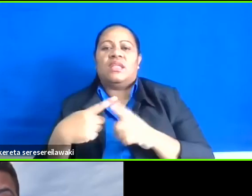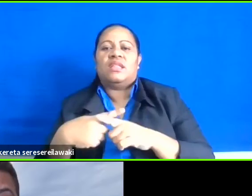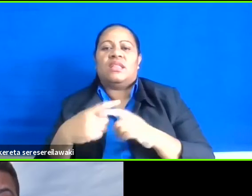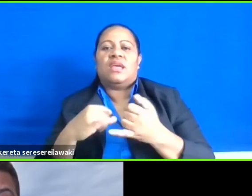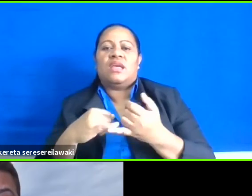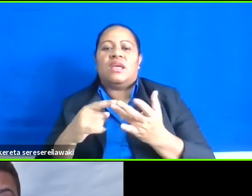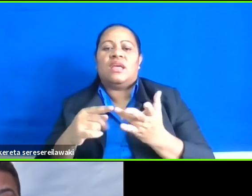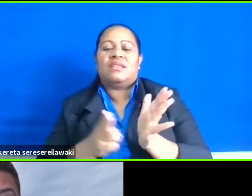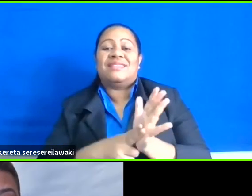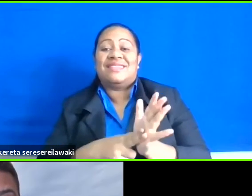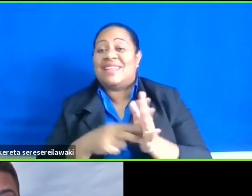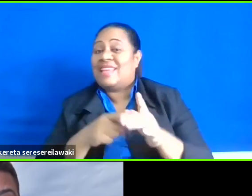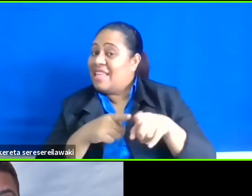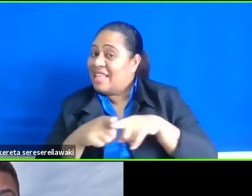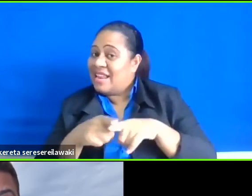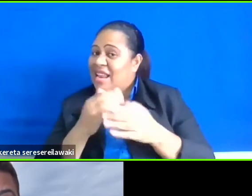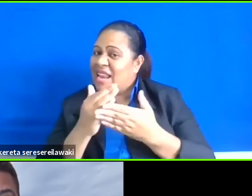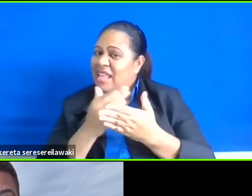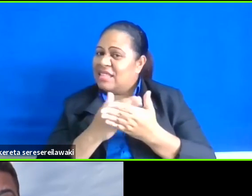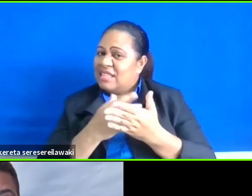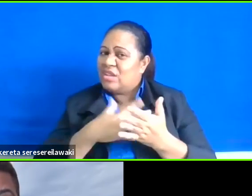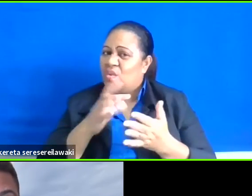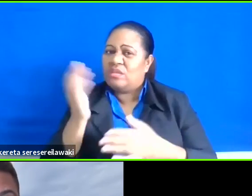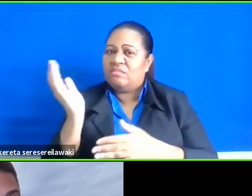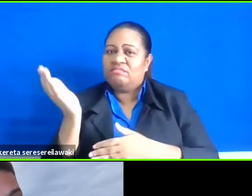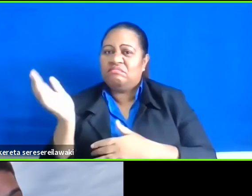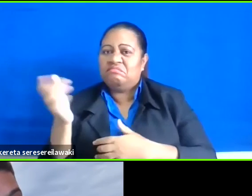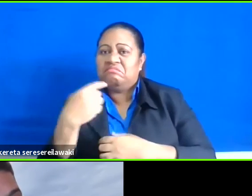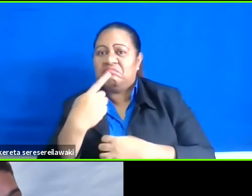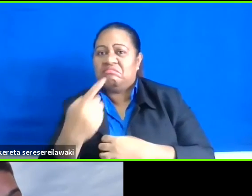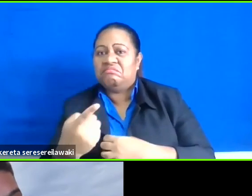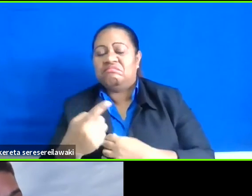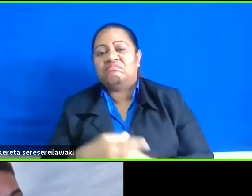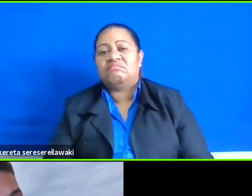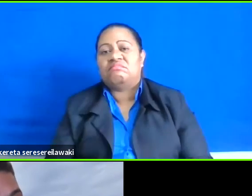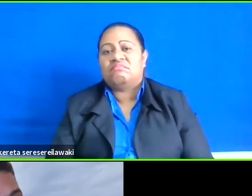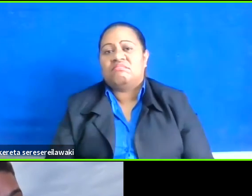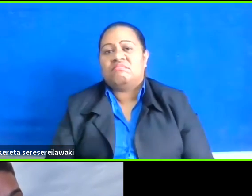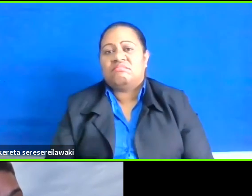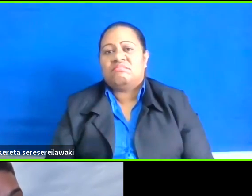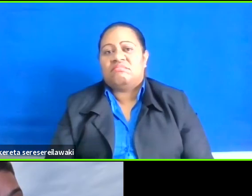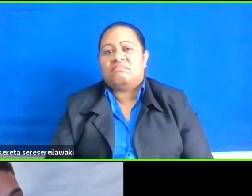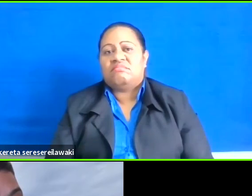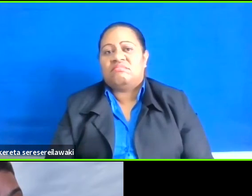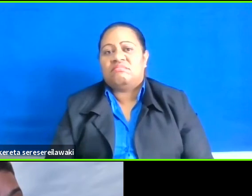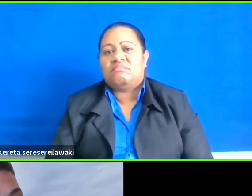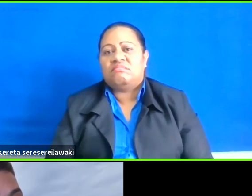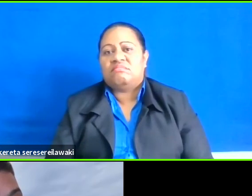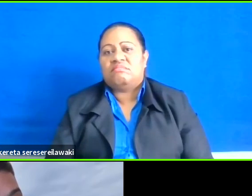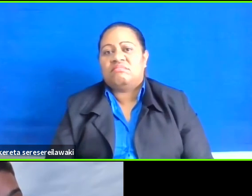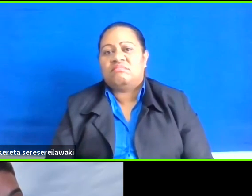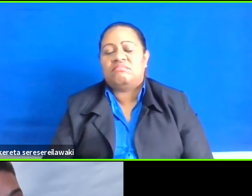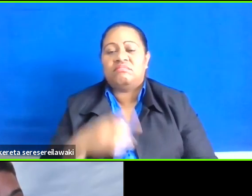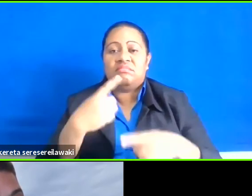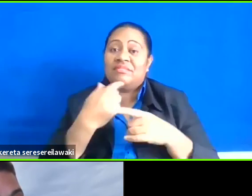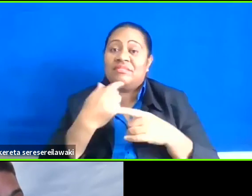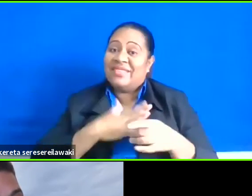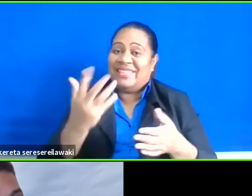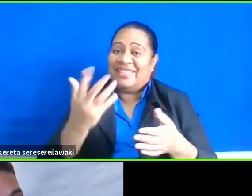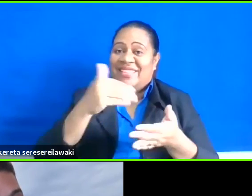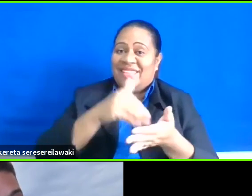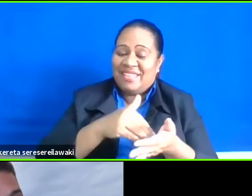or lessons from your presentation that you'd like to leave without views um just quickly to add that um community